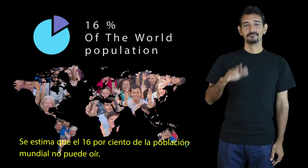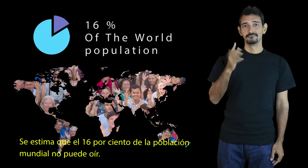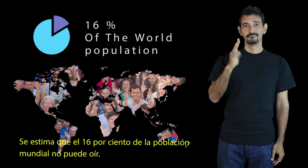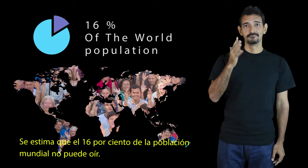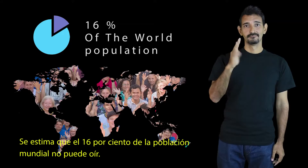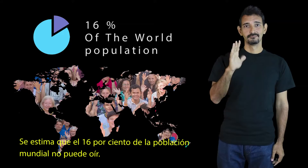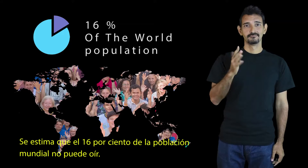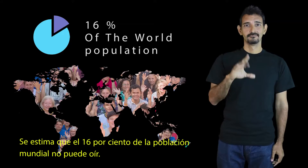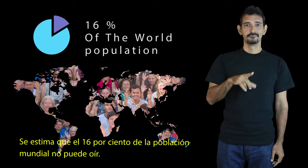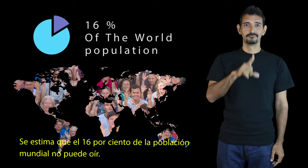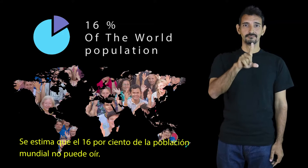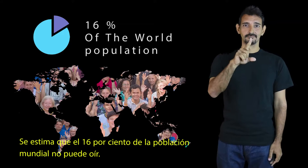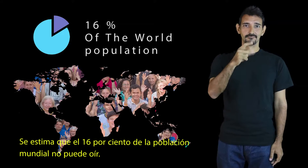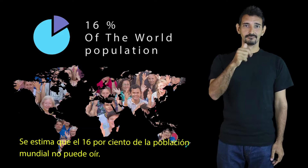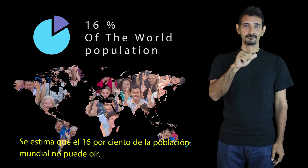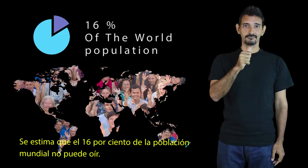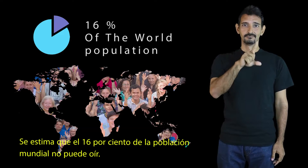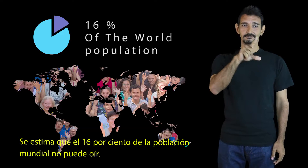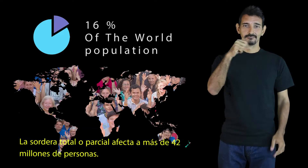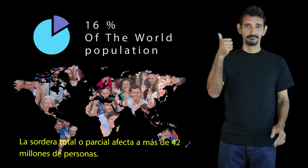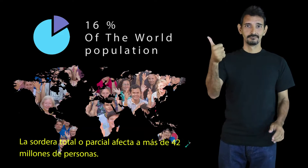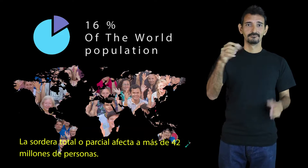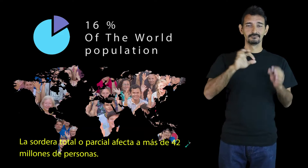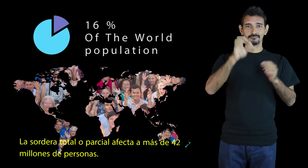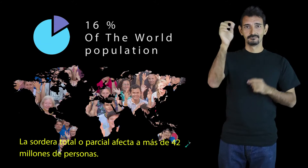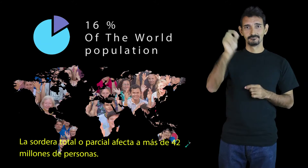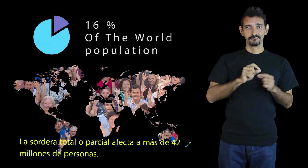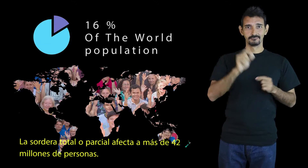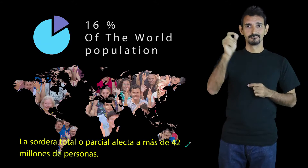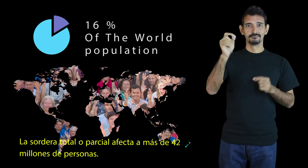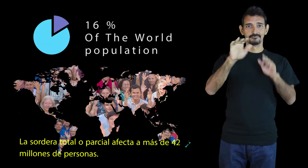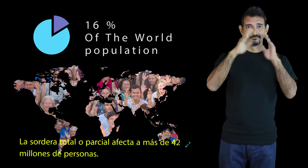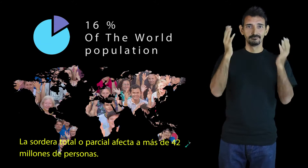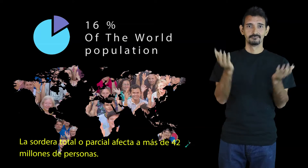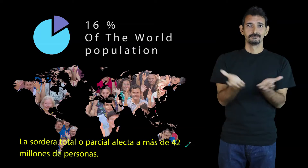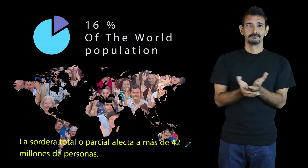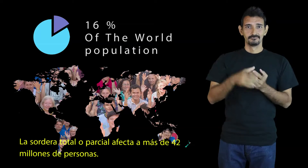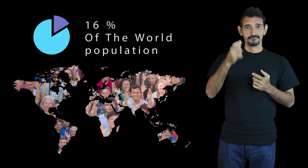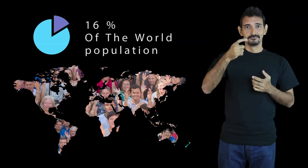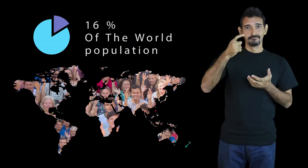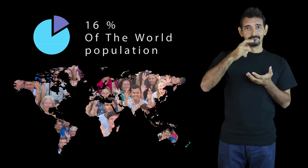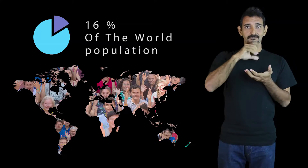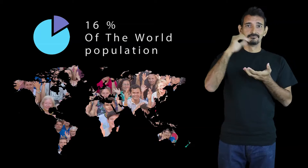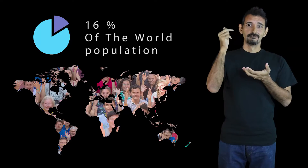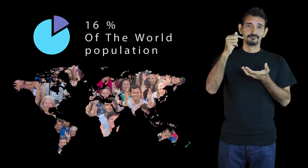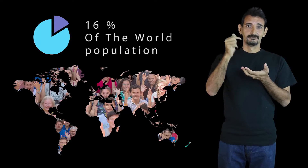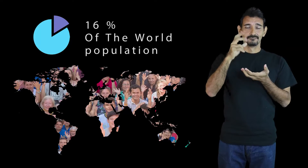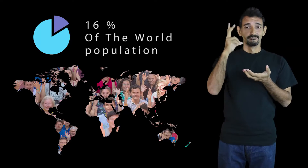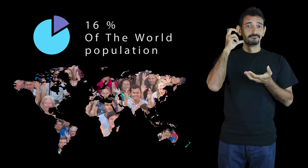It is estimated that 16% of the world population cannot hear.